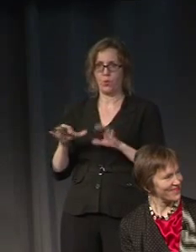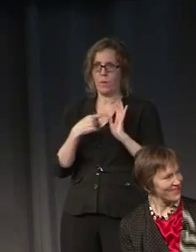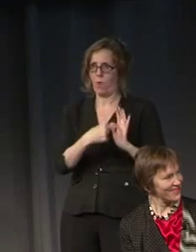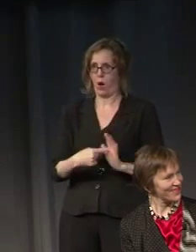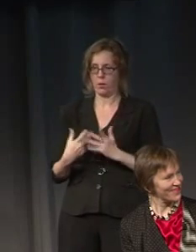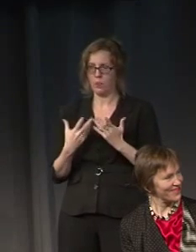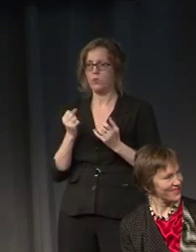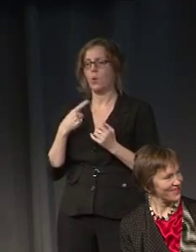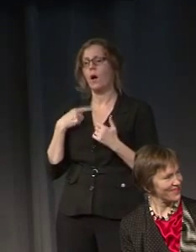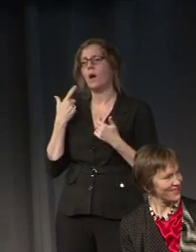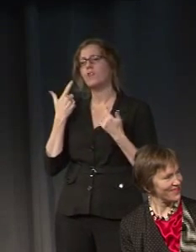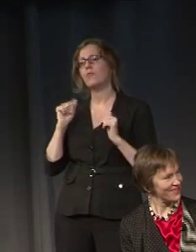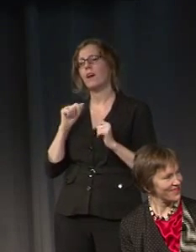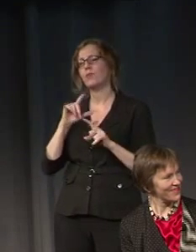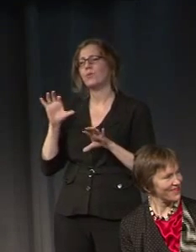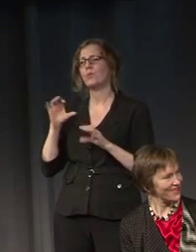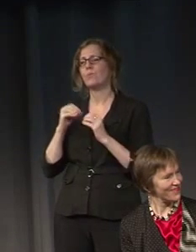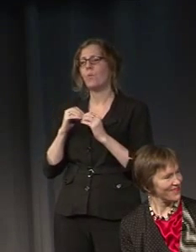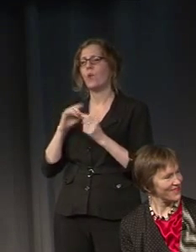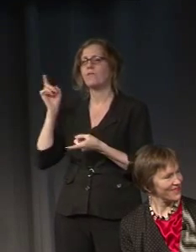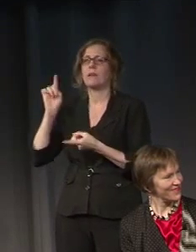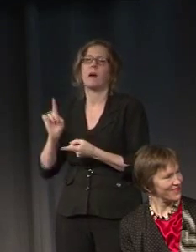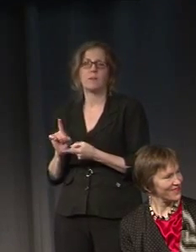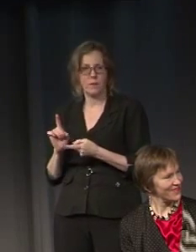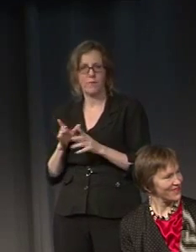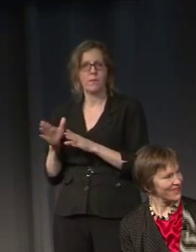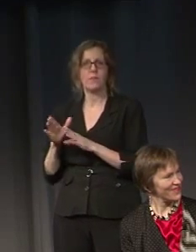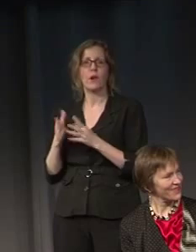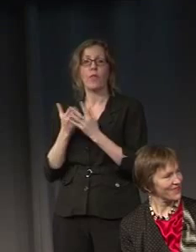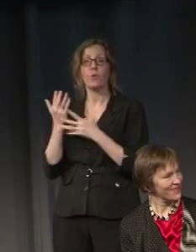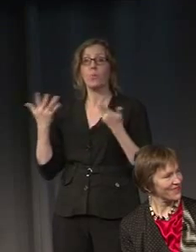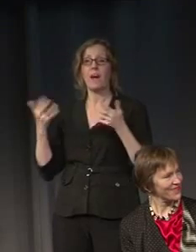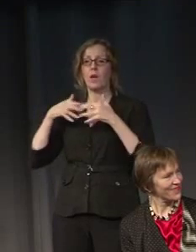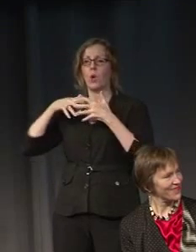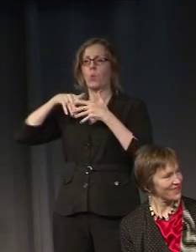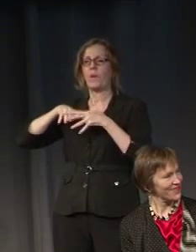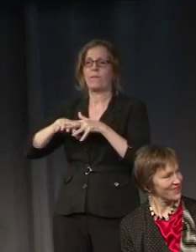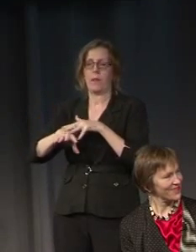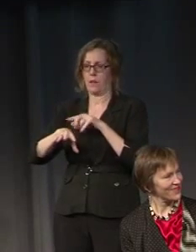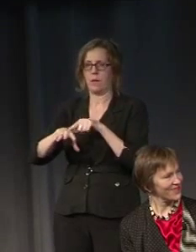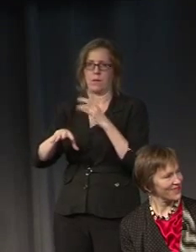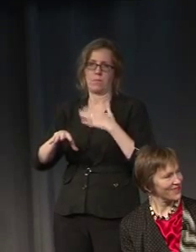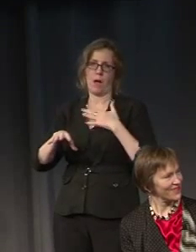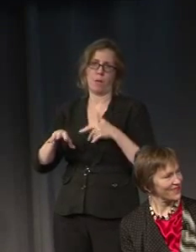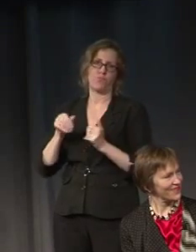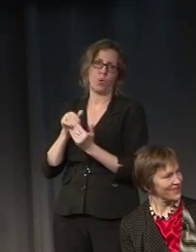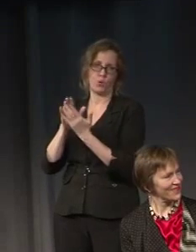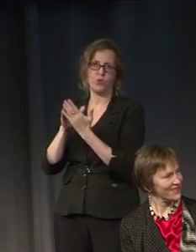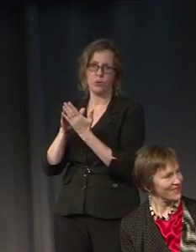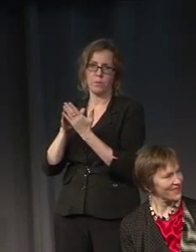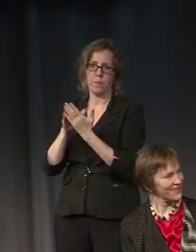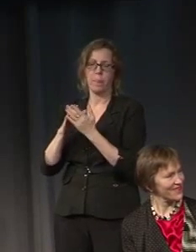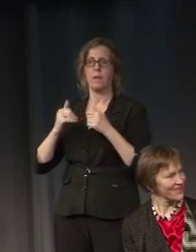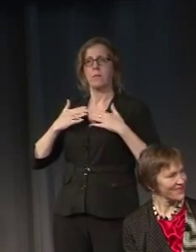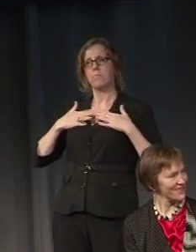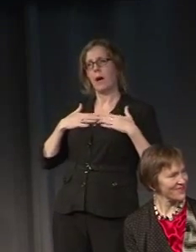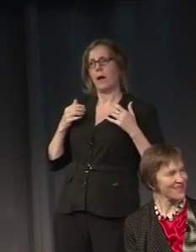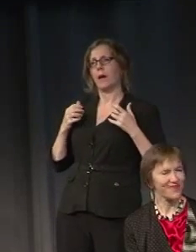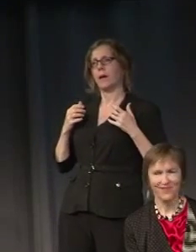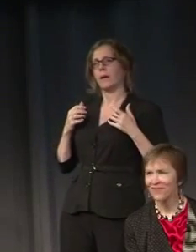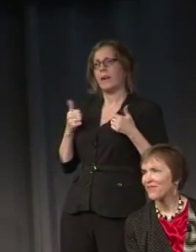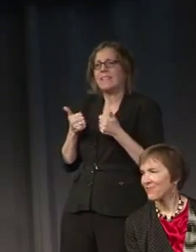more reductive direction towards the weaving, which was my gesture towards